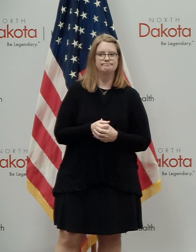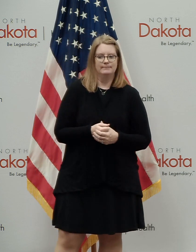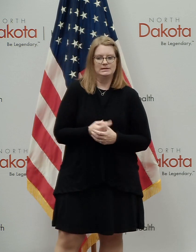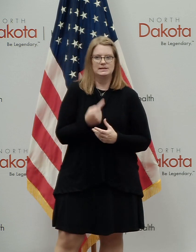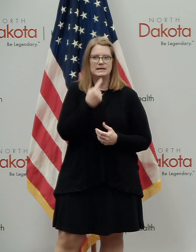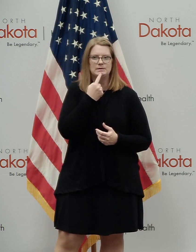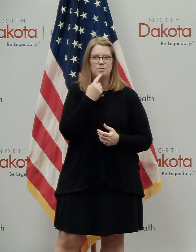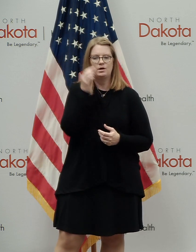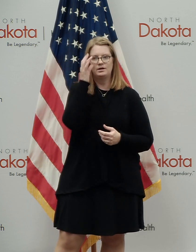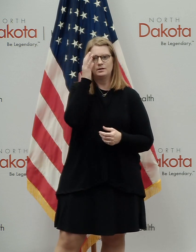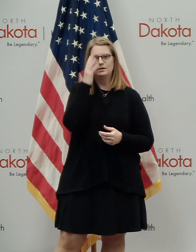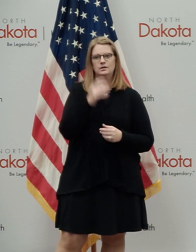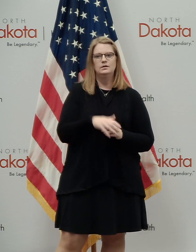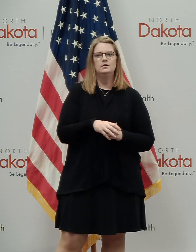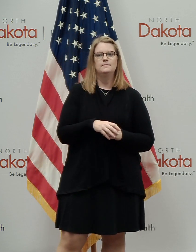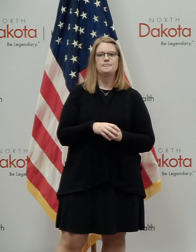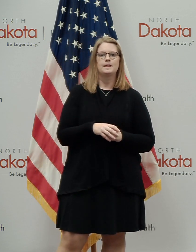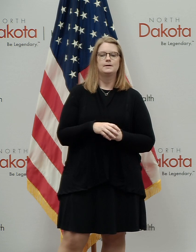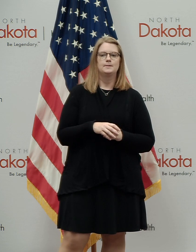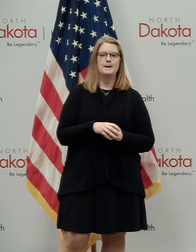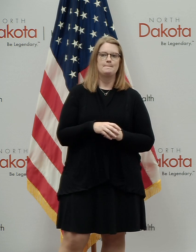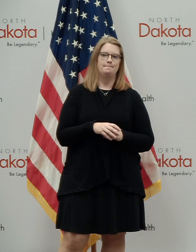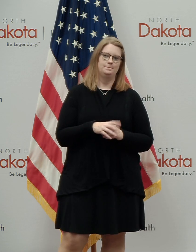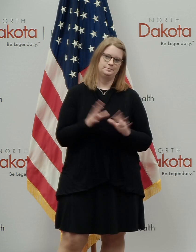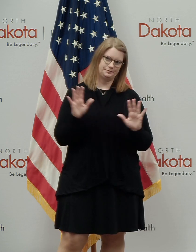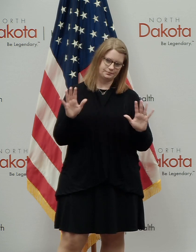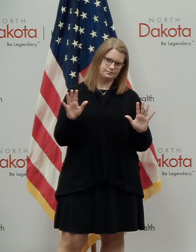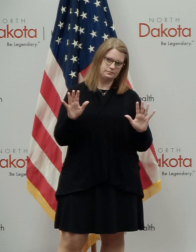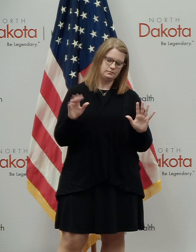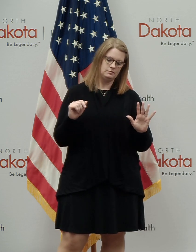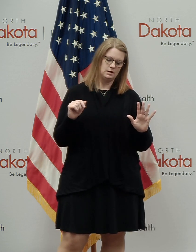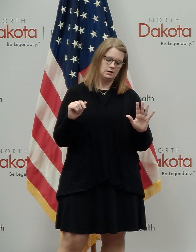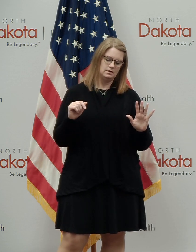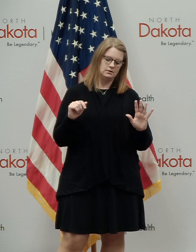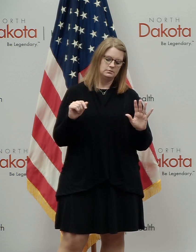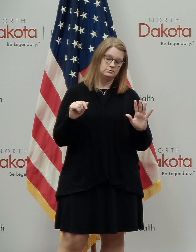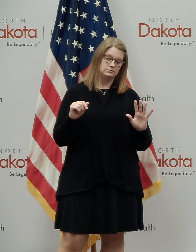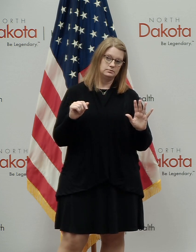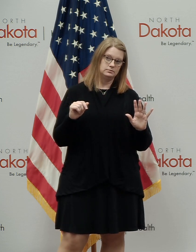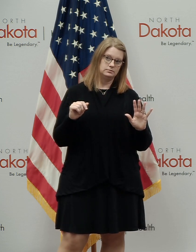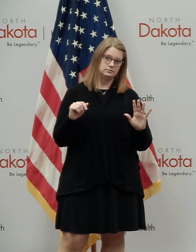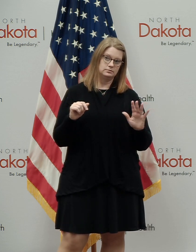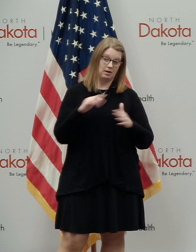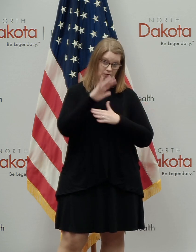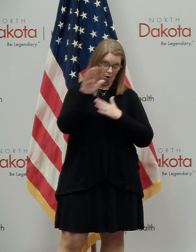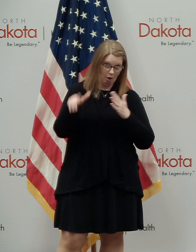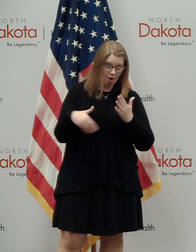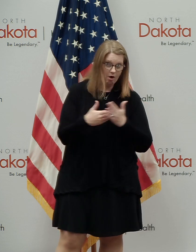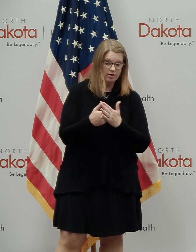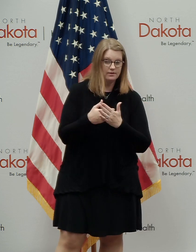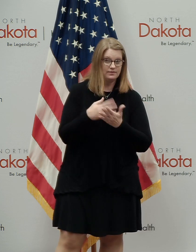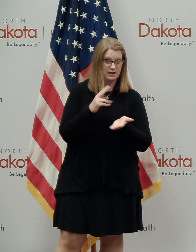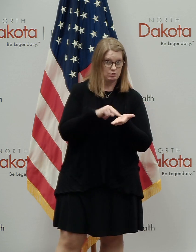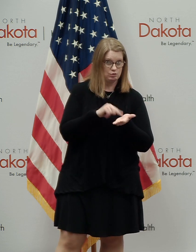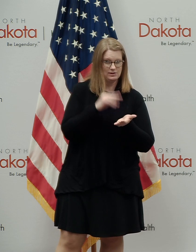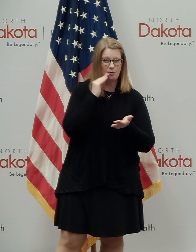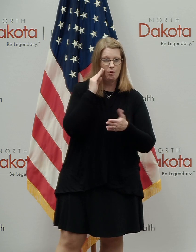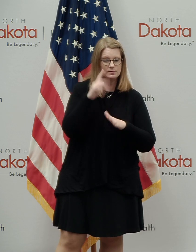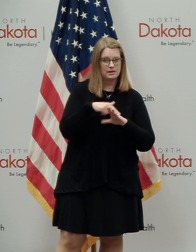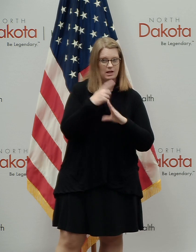so, but I want to look at it from a couple different layers. One is, of all of the long-term care facilities,